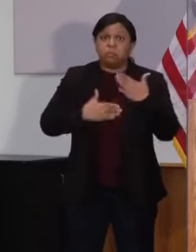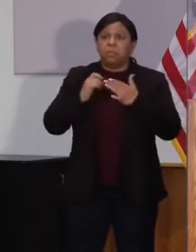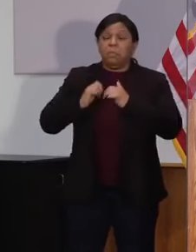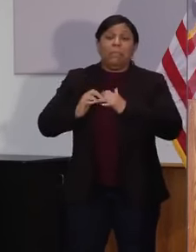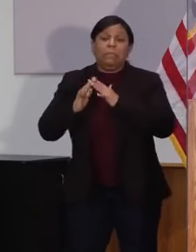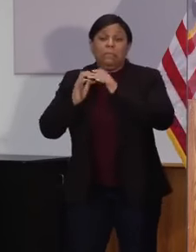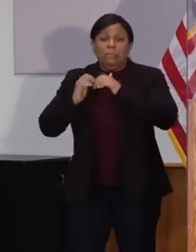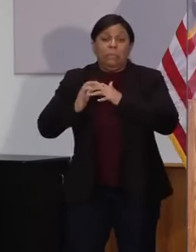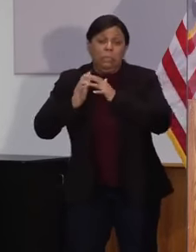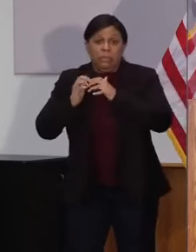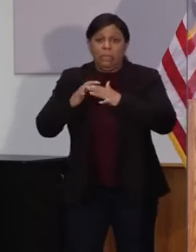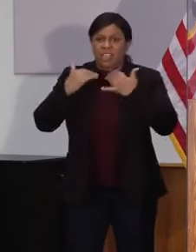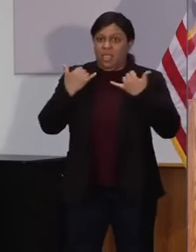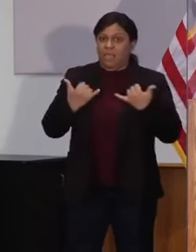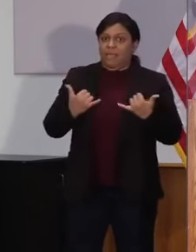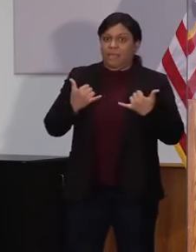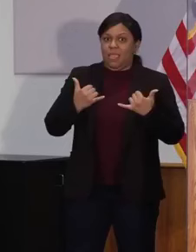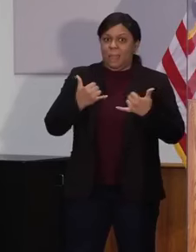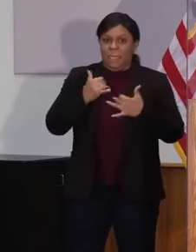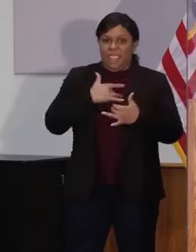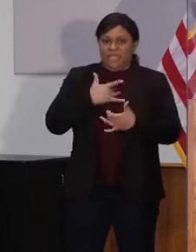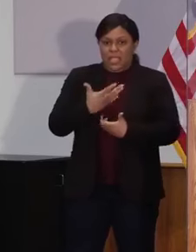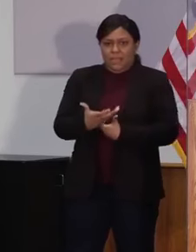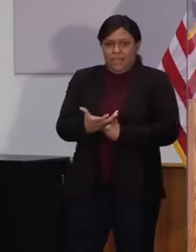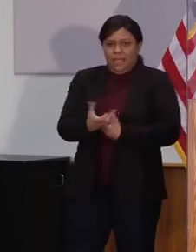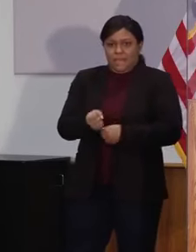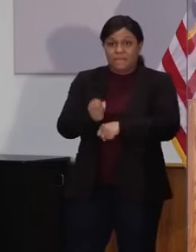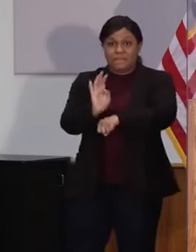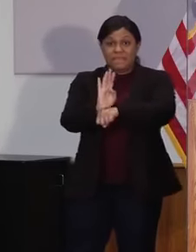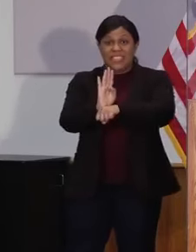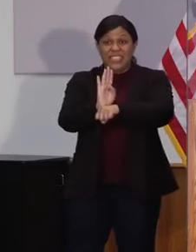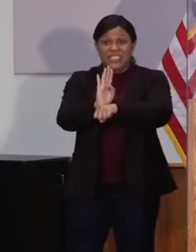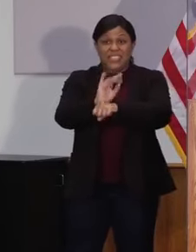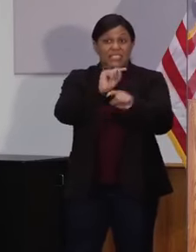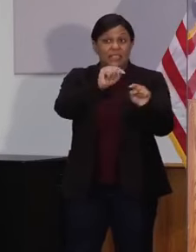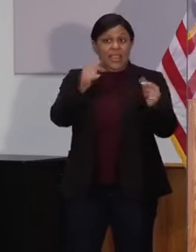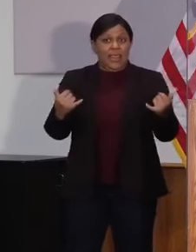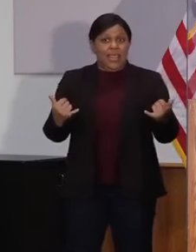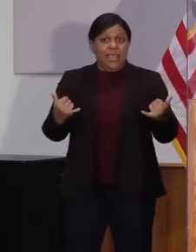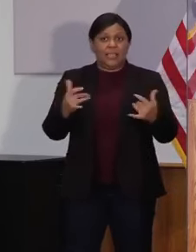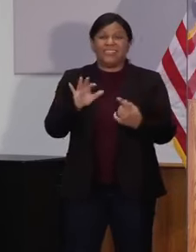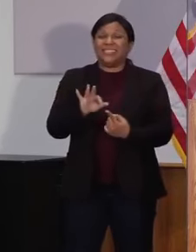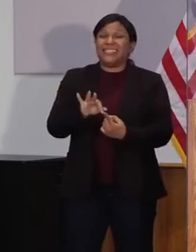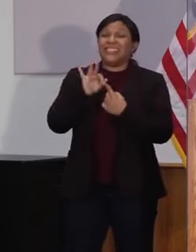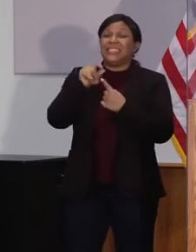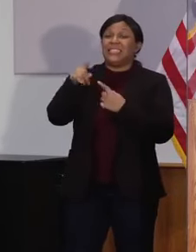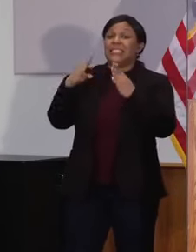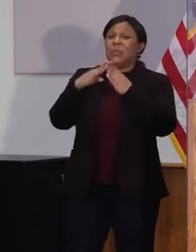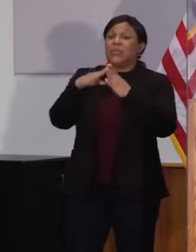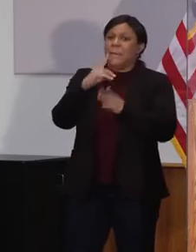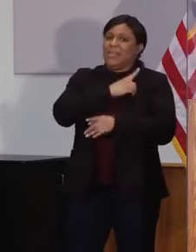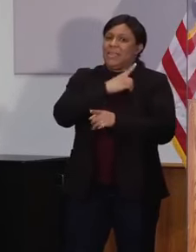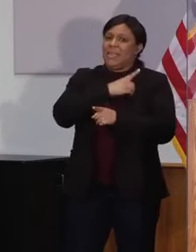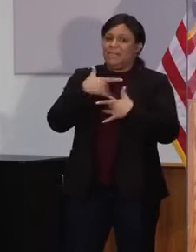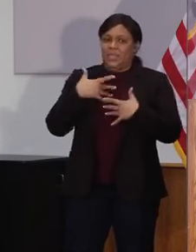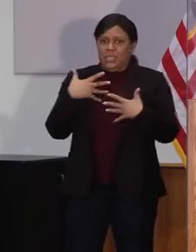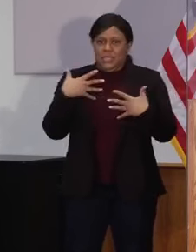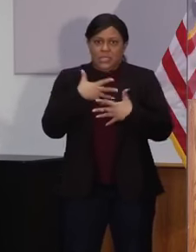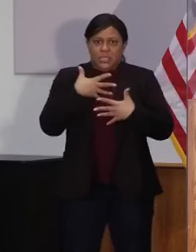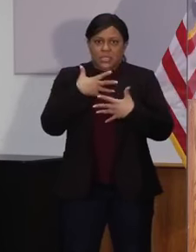safety environment now that people I talk to in Minneapolis, especially downtown, feel as the trial approaches, those